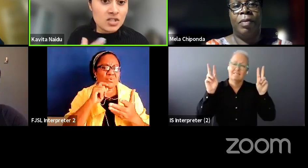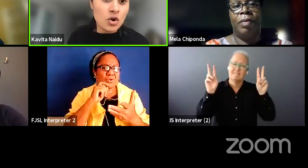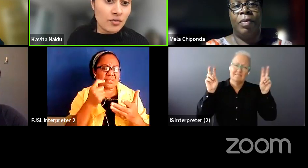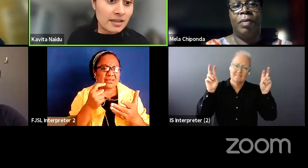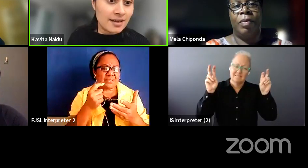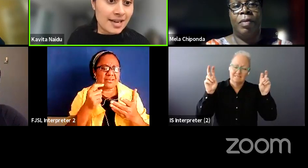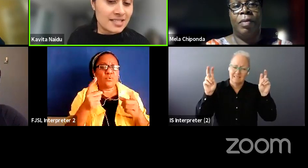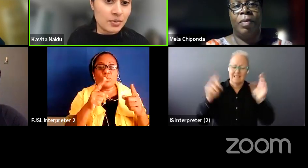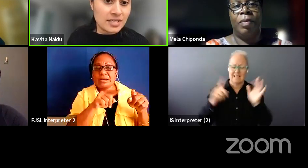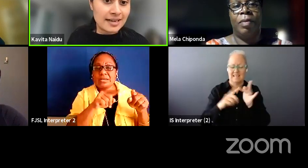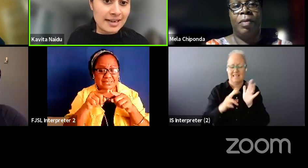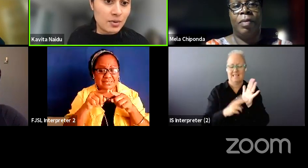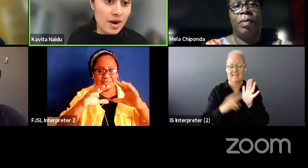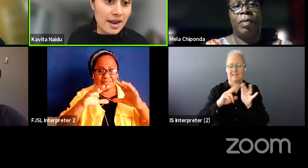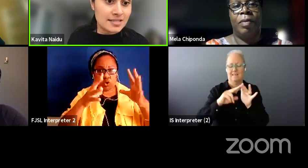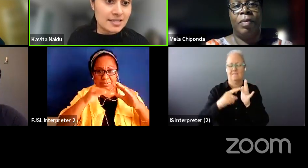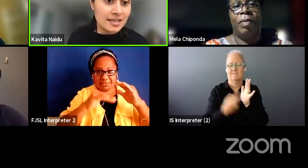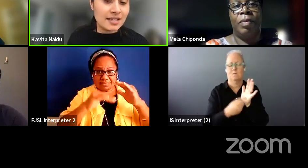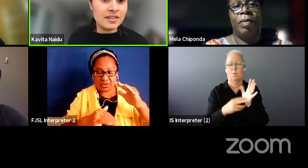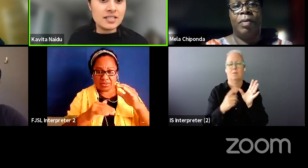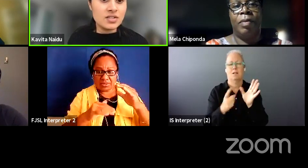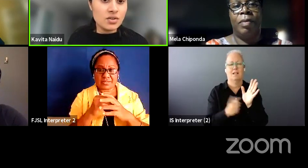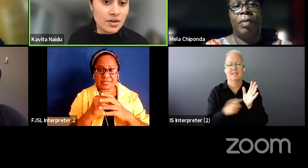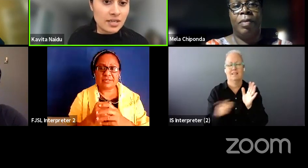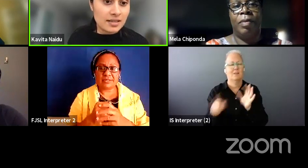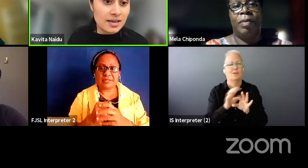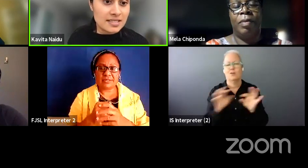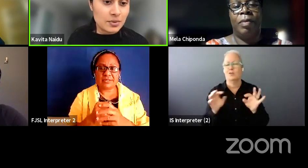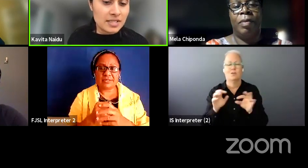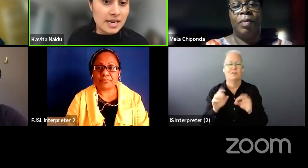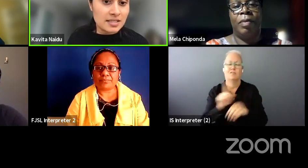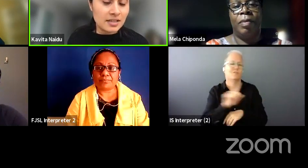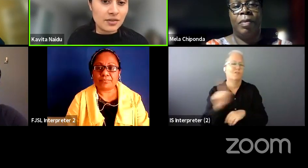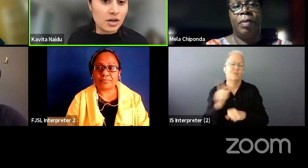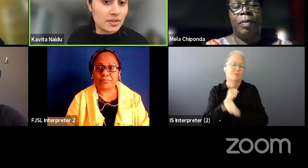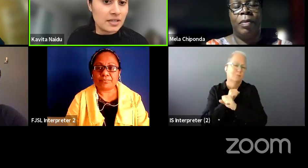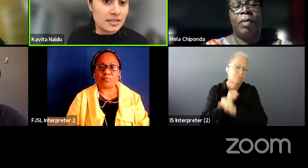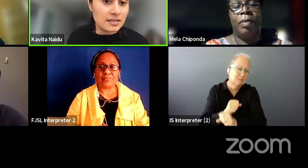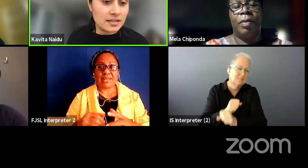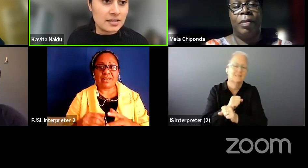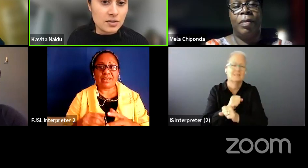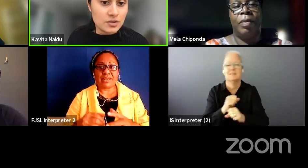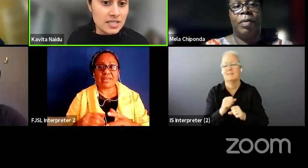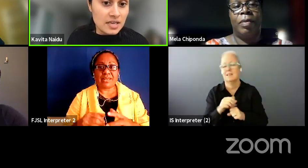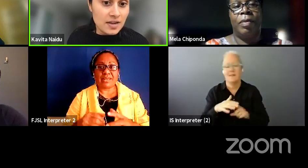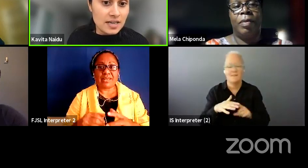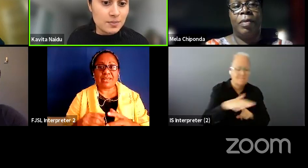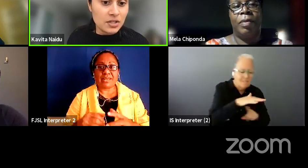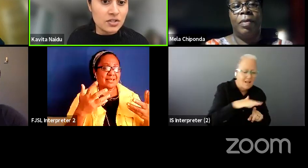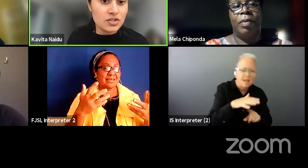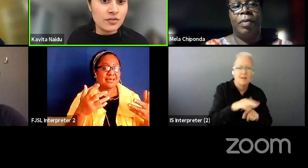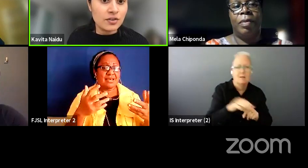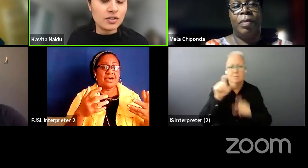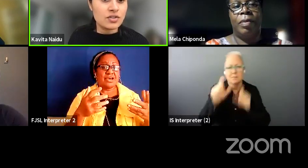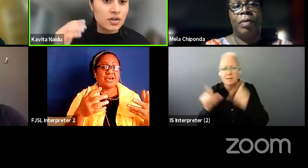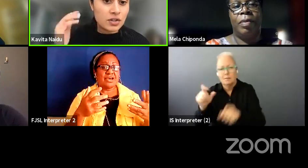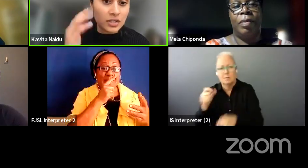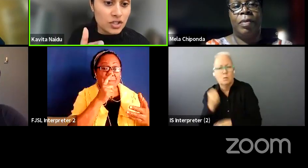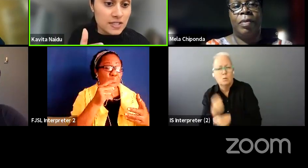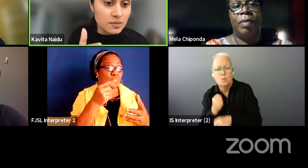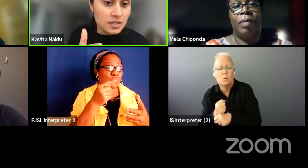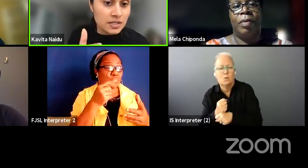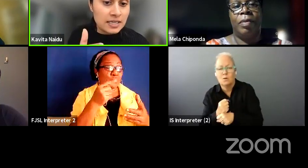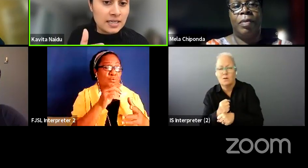that does not recognize and protect labor rights, that does not recognize and protect environment and social safeguards because of, you know,